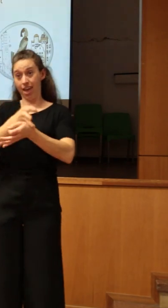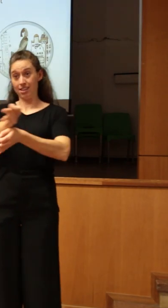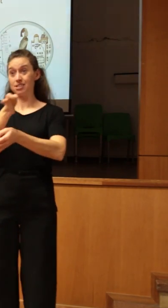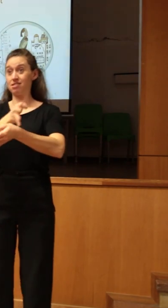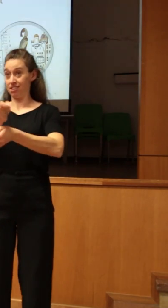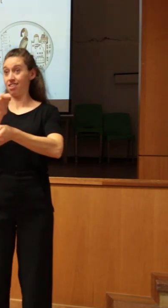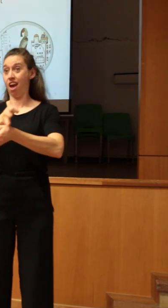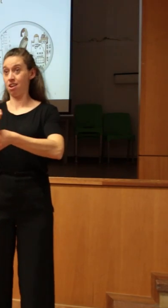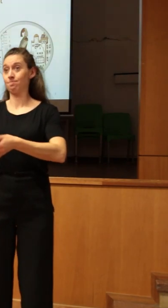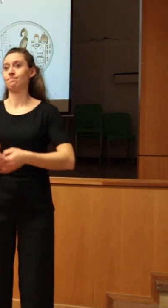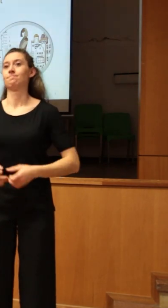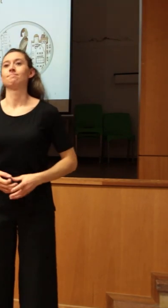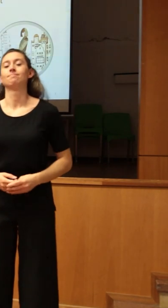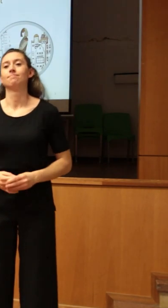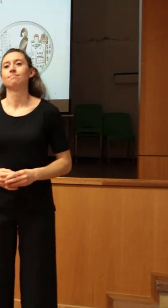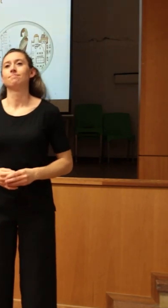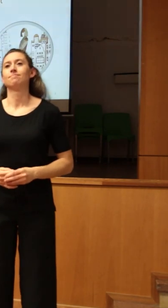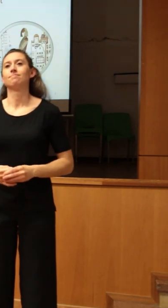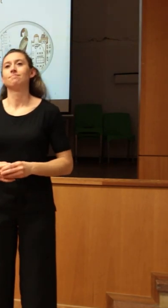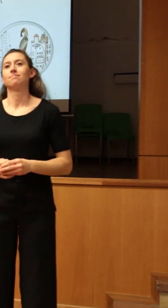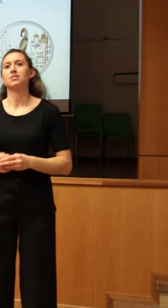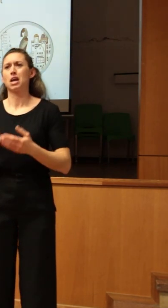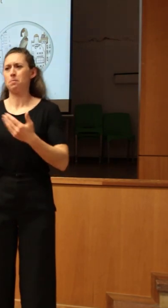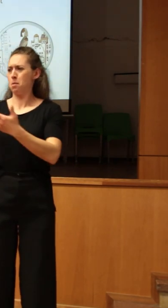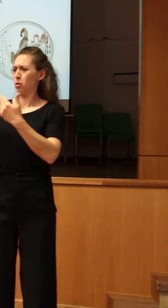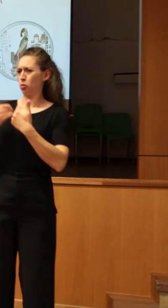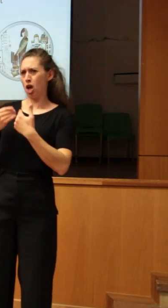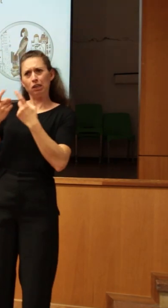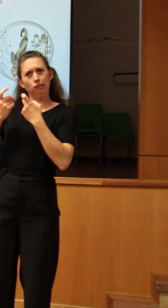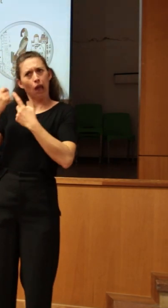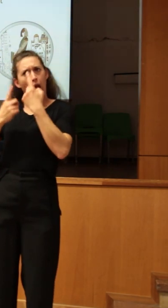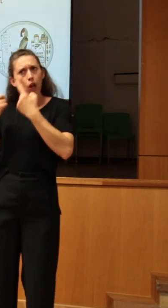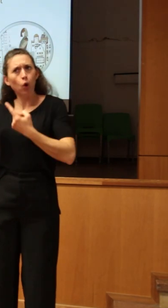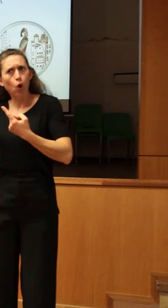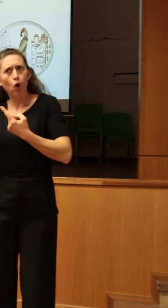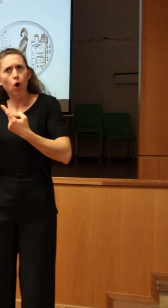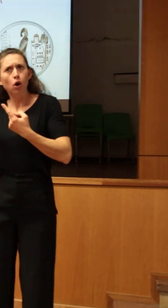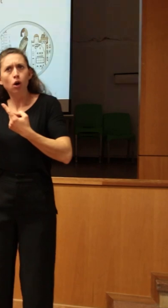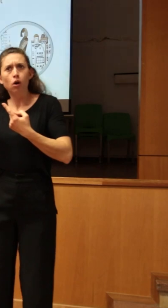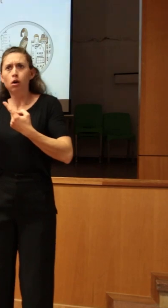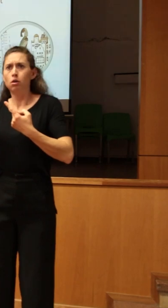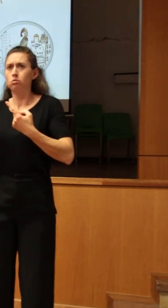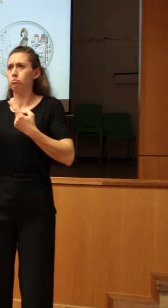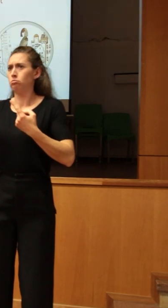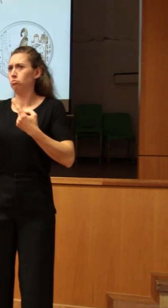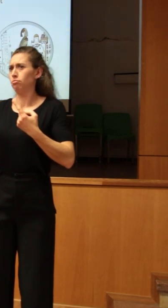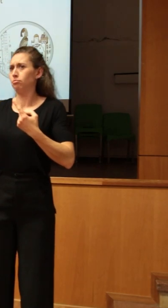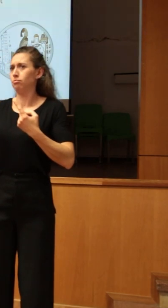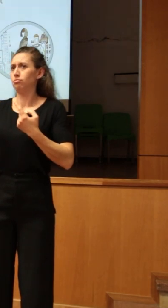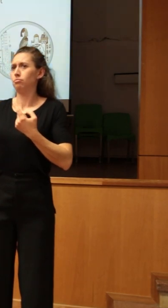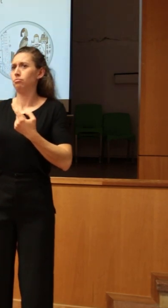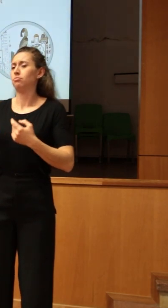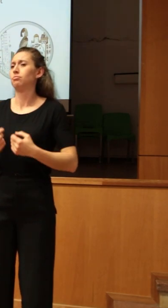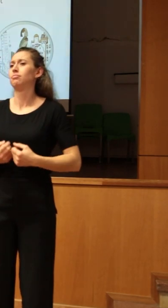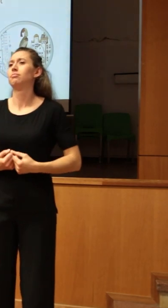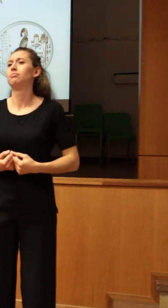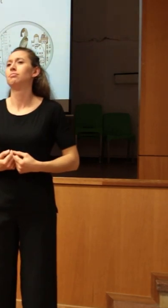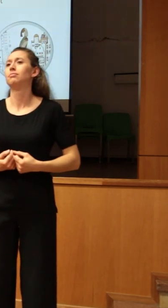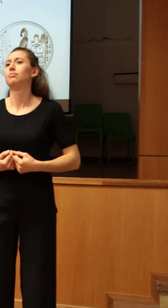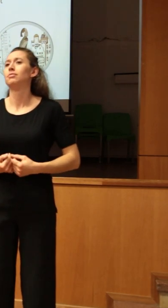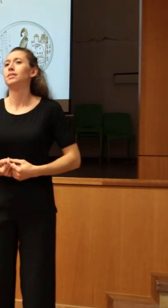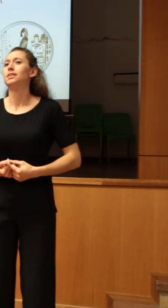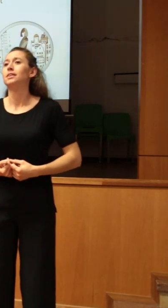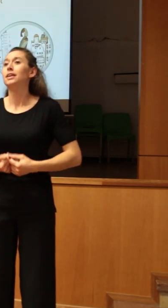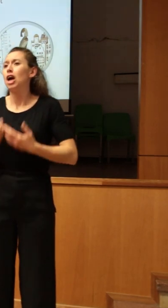They asked me if I need anything. Me preguntaron si necesitaba algo. And I said, no, you go to sleep, I go to sleep, we'll see each other